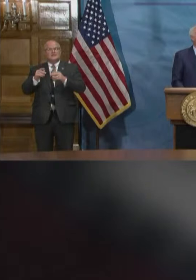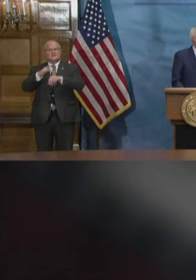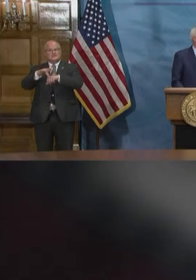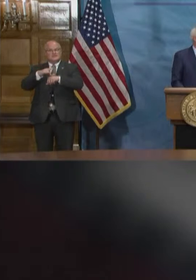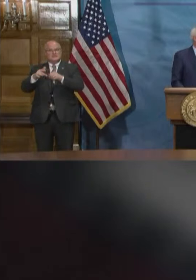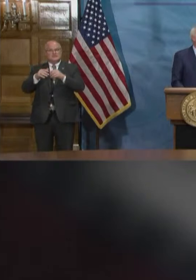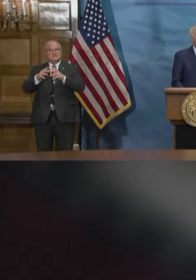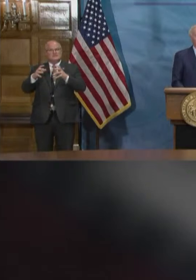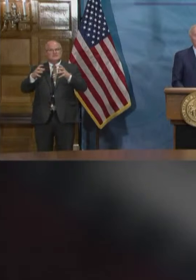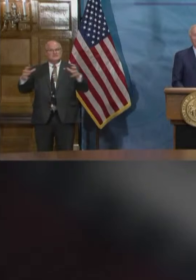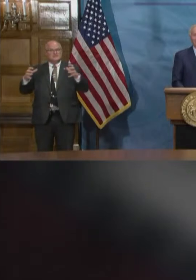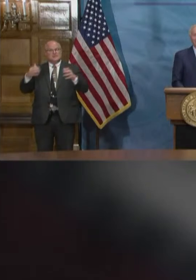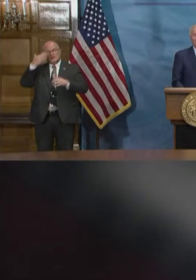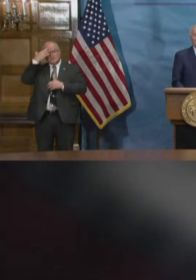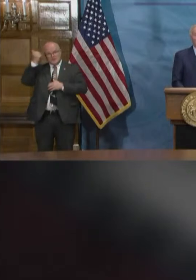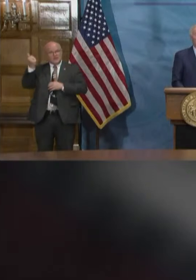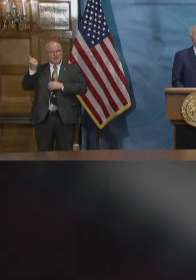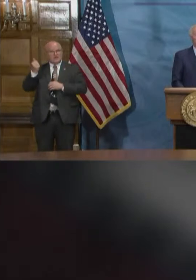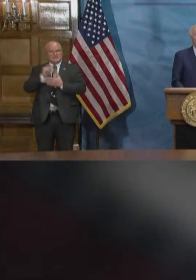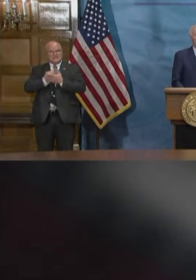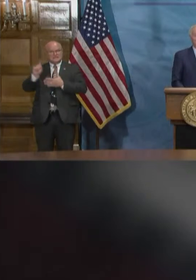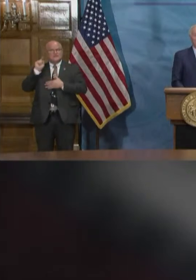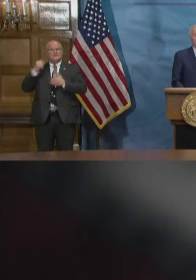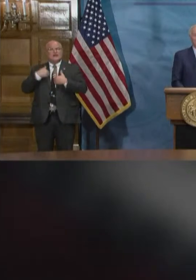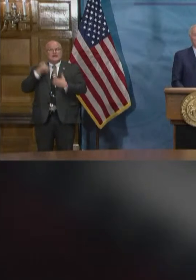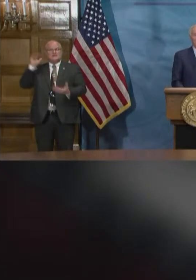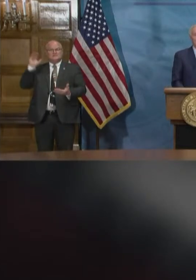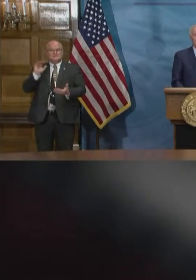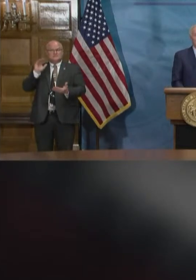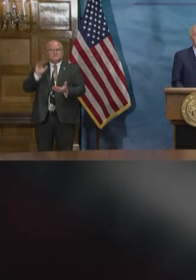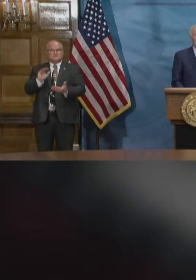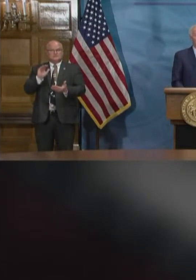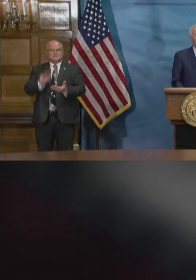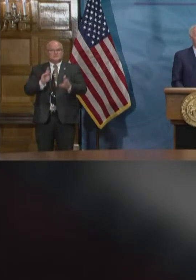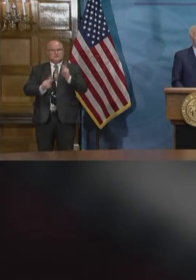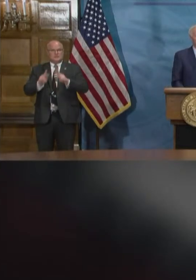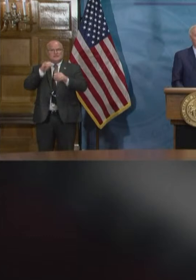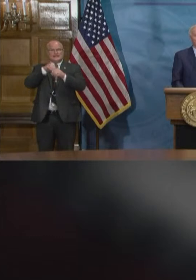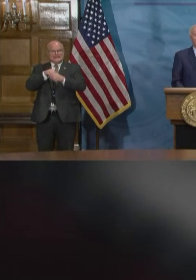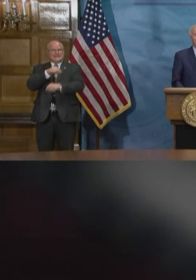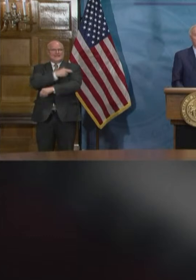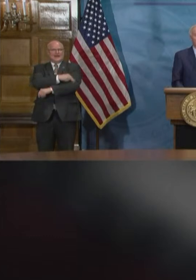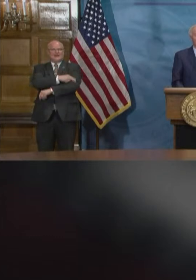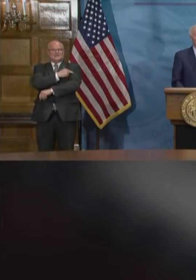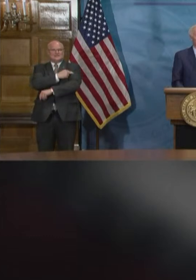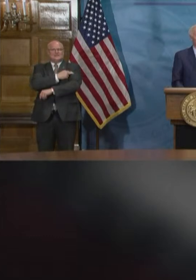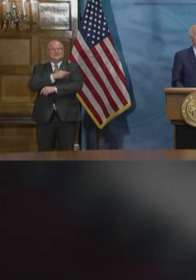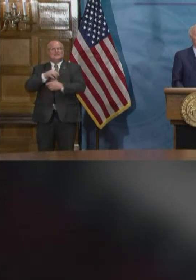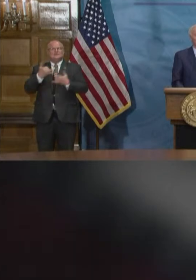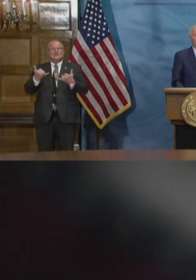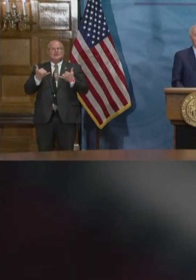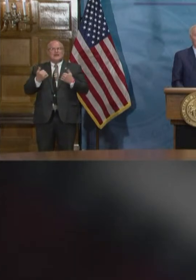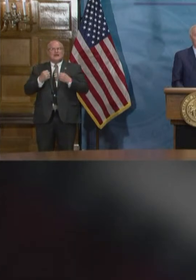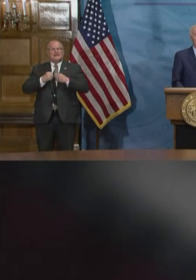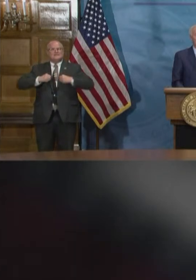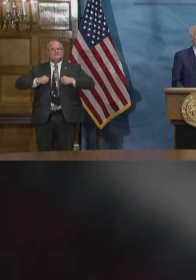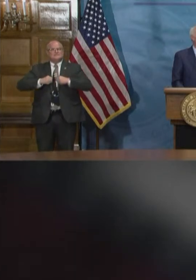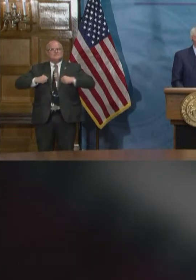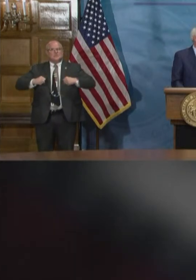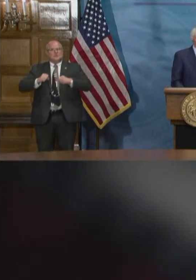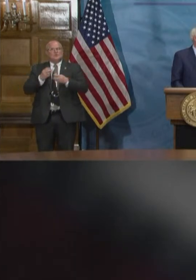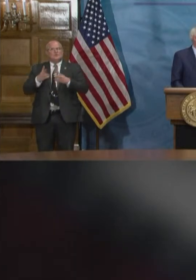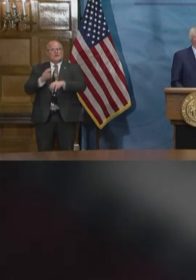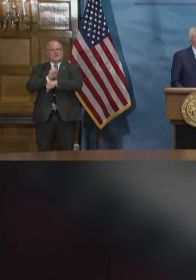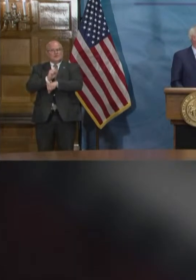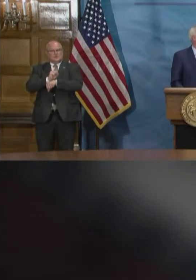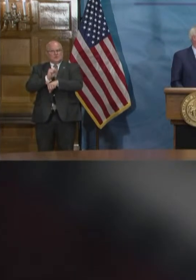been because of the last week we've had a reduction in hospitalizations. It gives them a little more room to function and operate, and